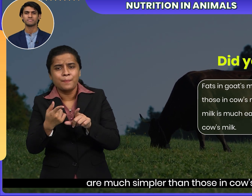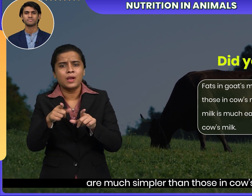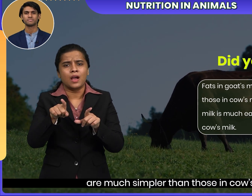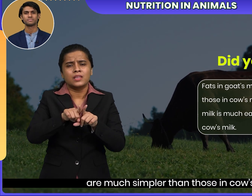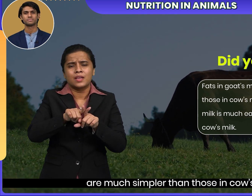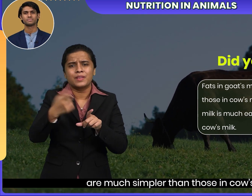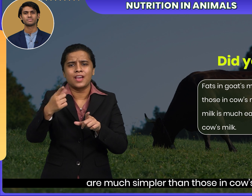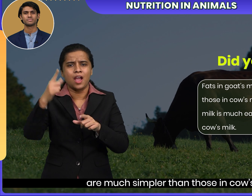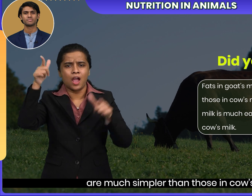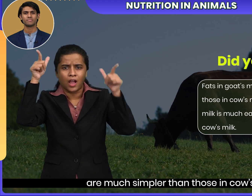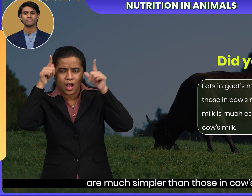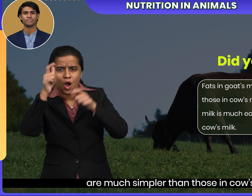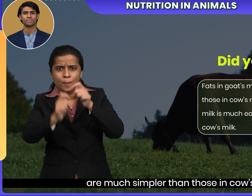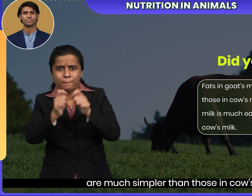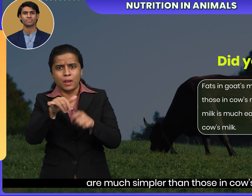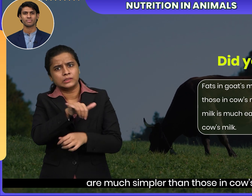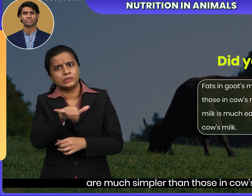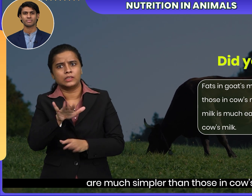milk?